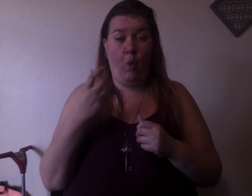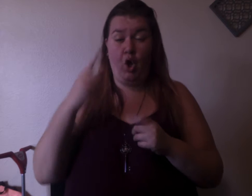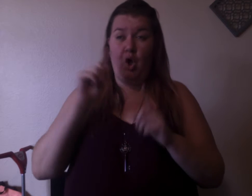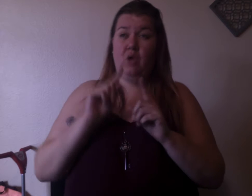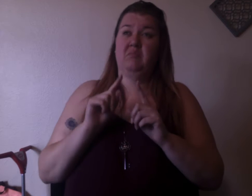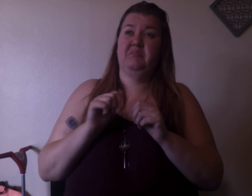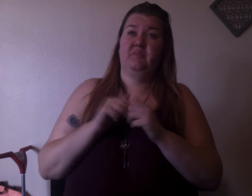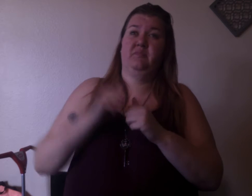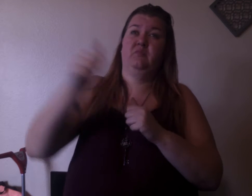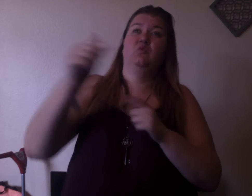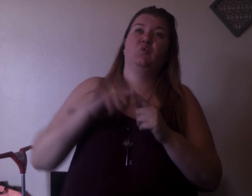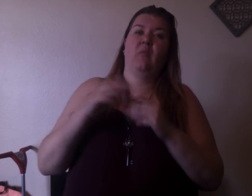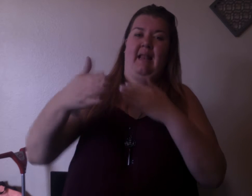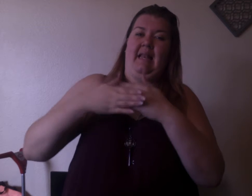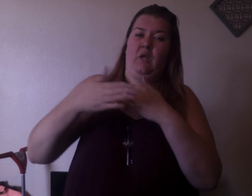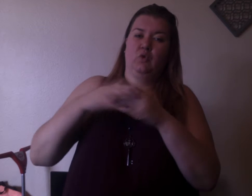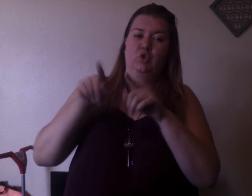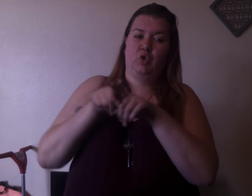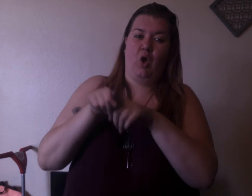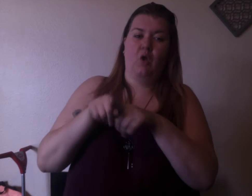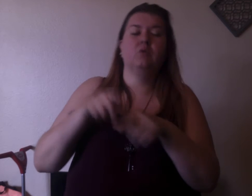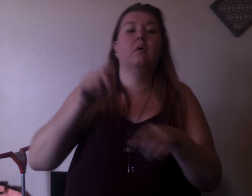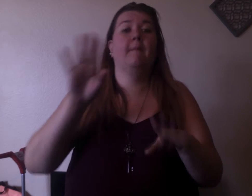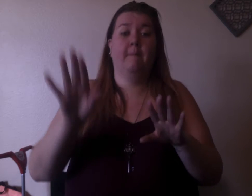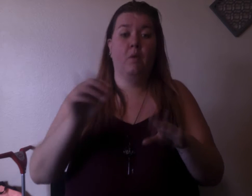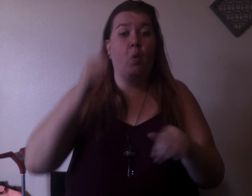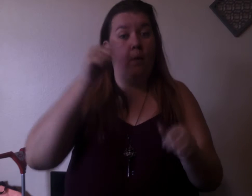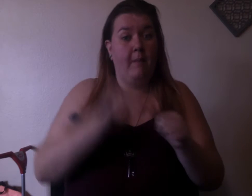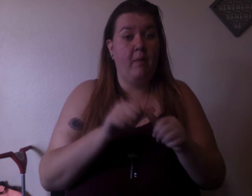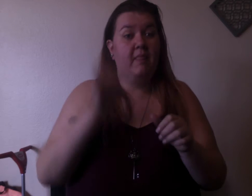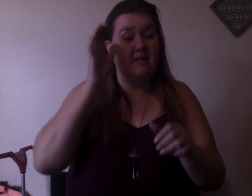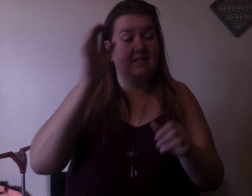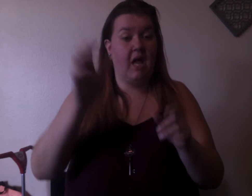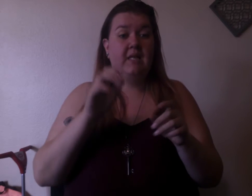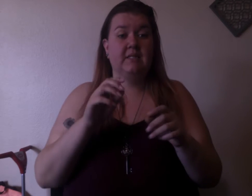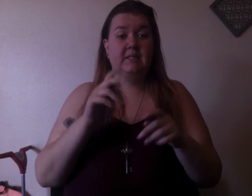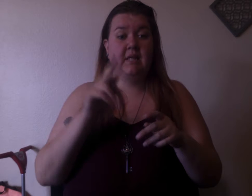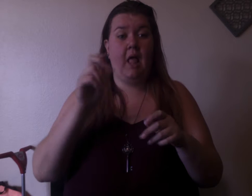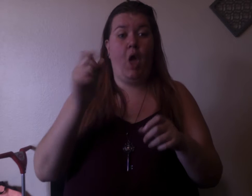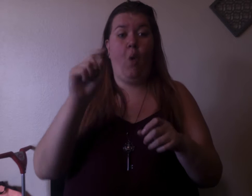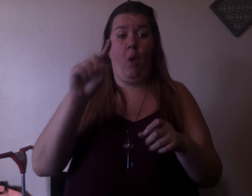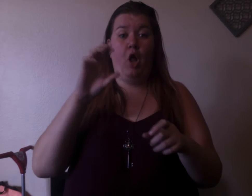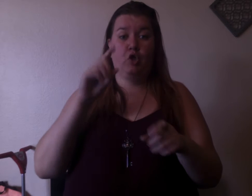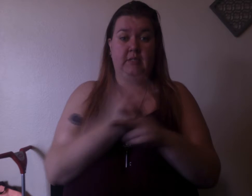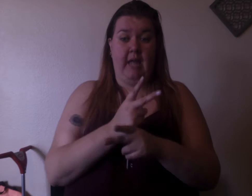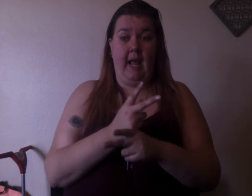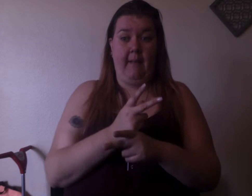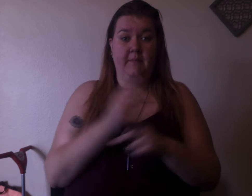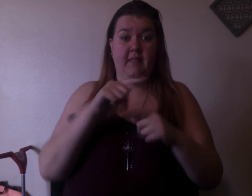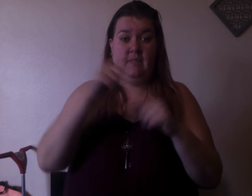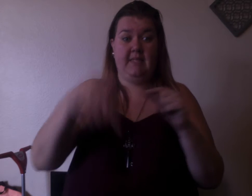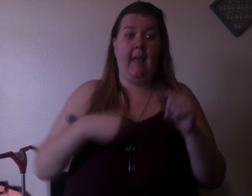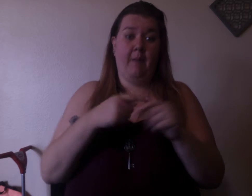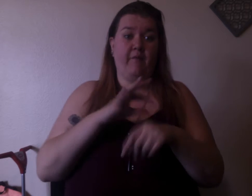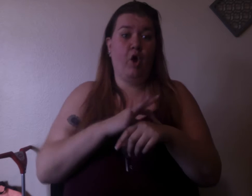is 100 times the diameter of the Earth. The distance between the sun and the Earth is 100 times that. Or you could say